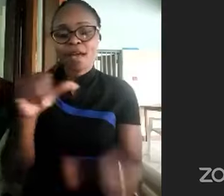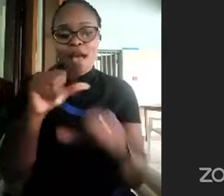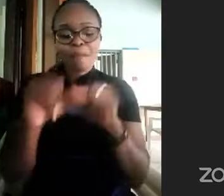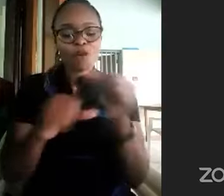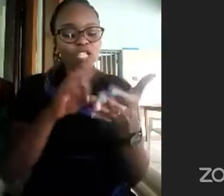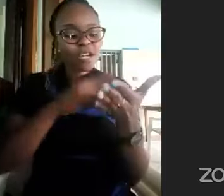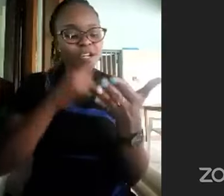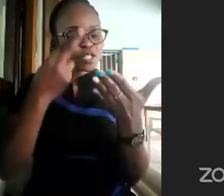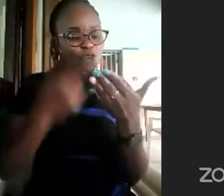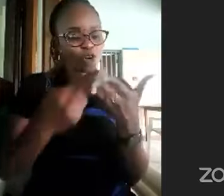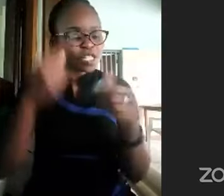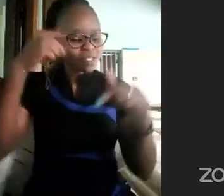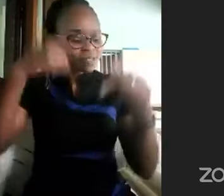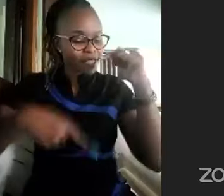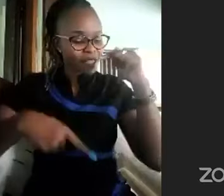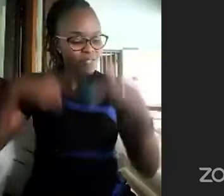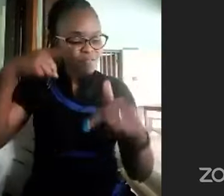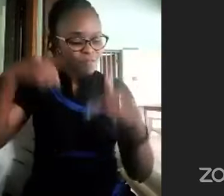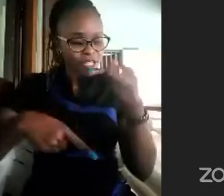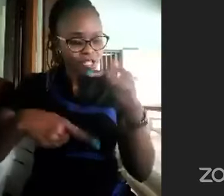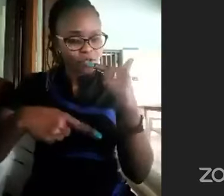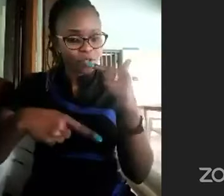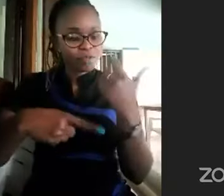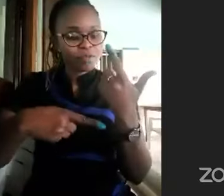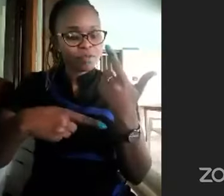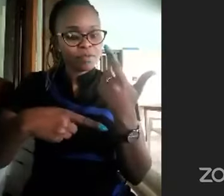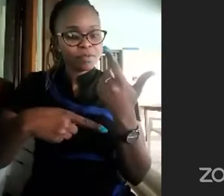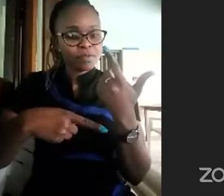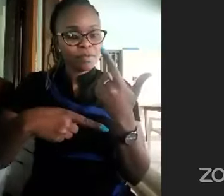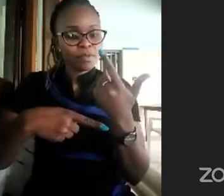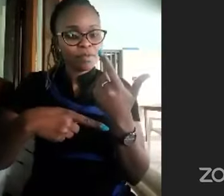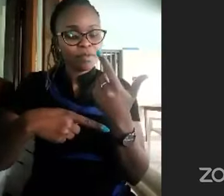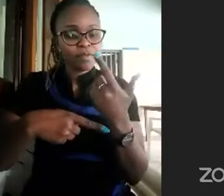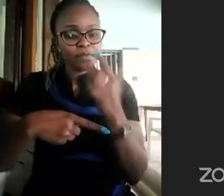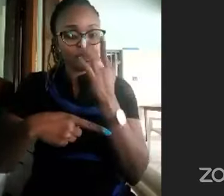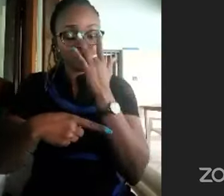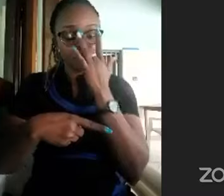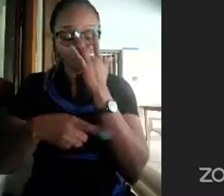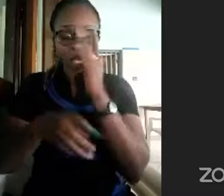resource diversion is the aspect of bribery and discrimination. This is whereby you find that